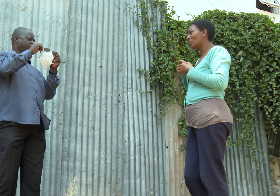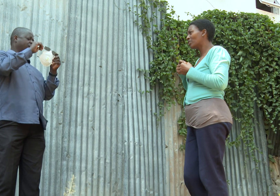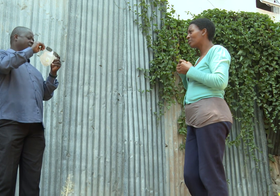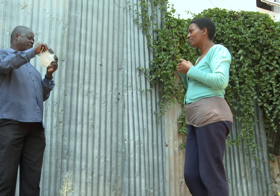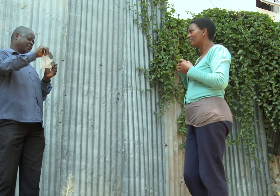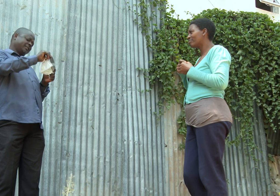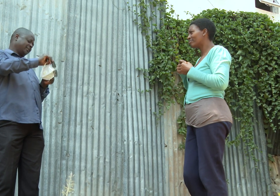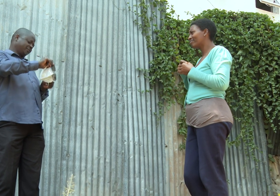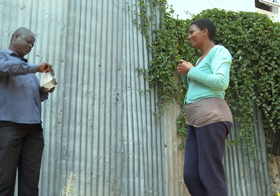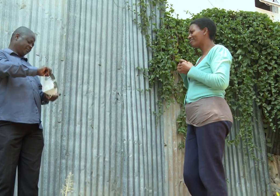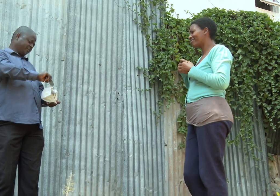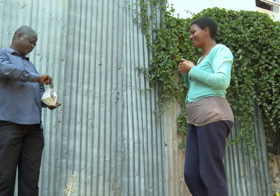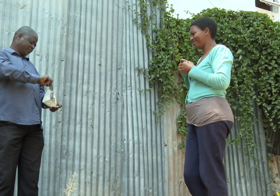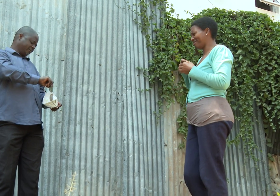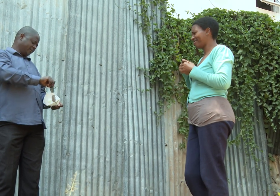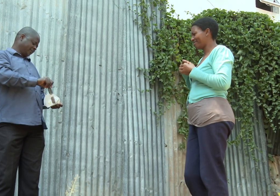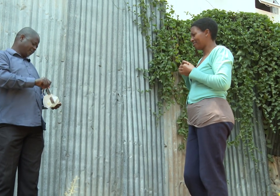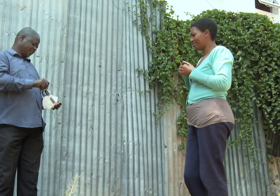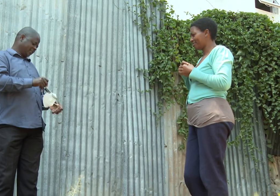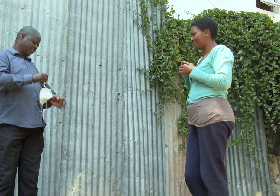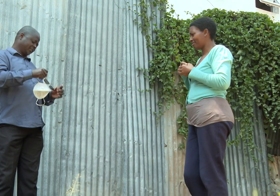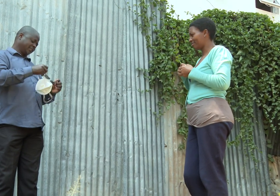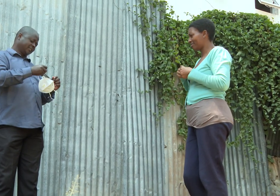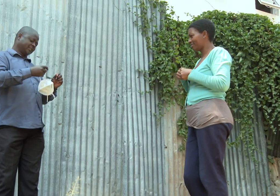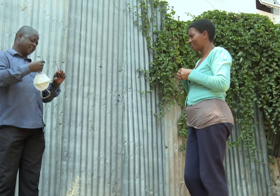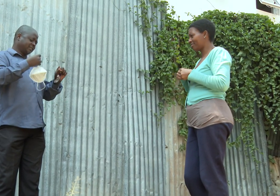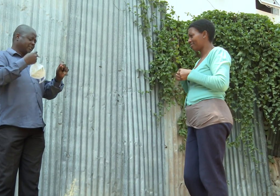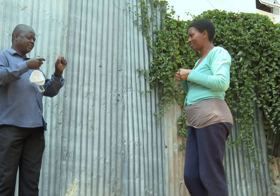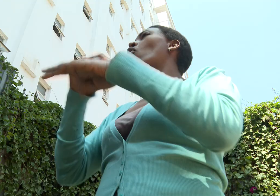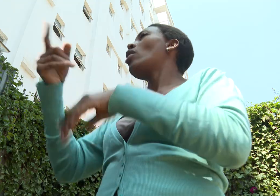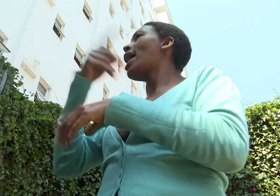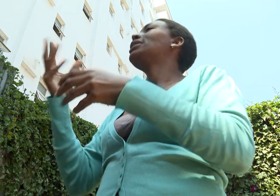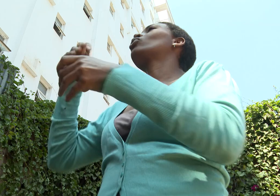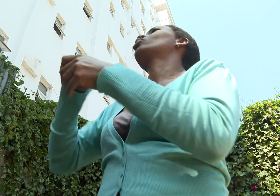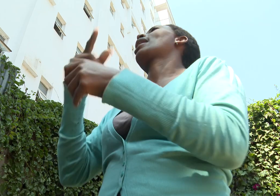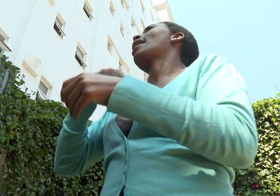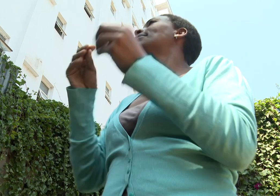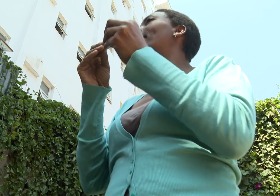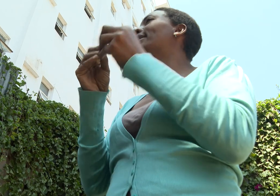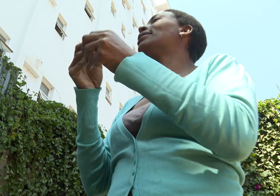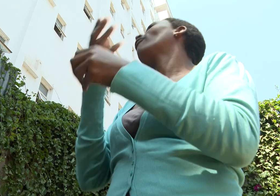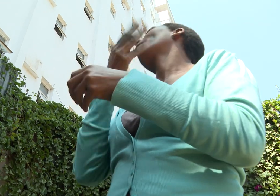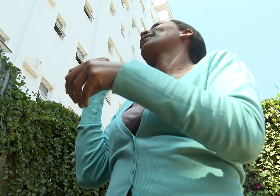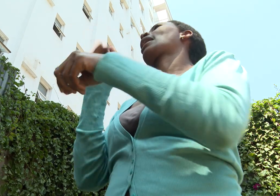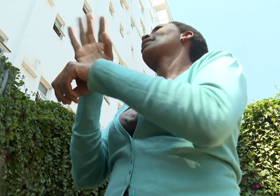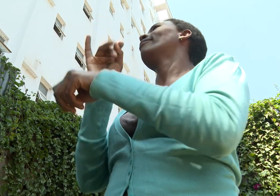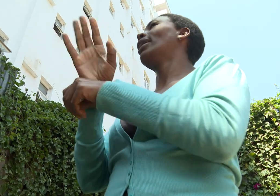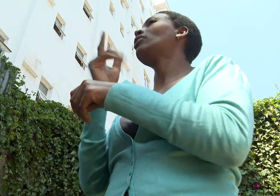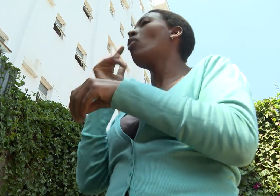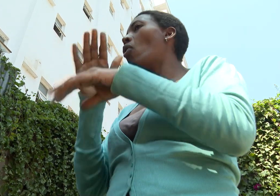chairperson for the Kenya National Association of the Deaf, Nixon, as well as his wife, hope that something will be